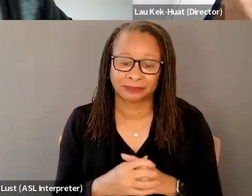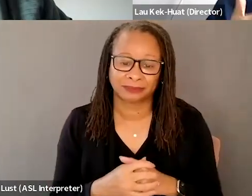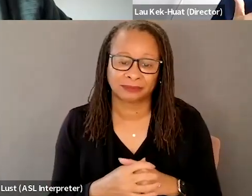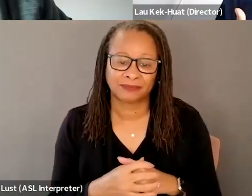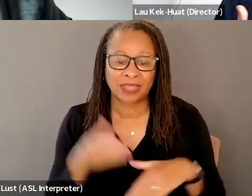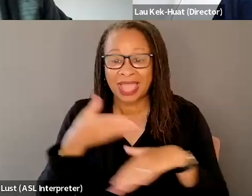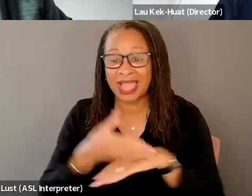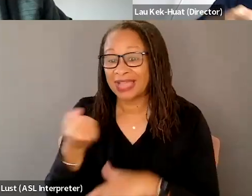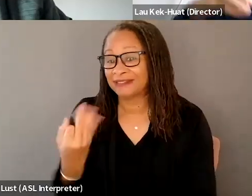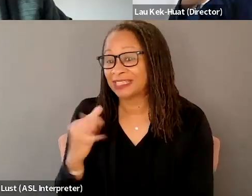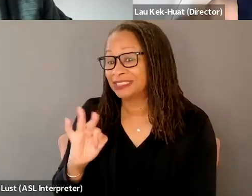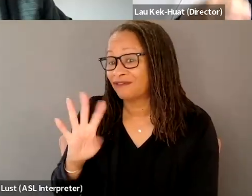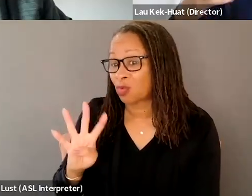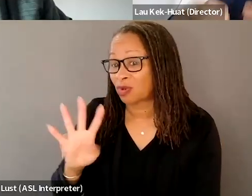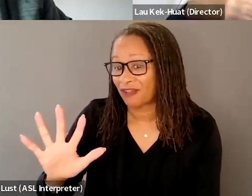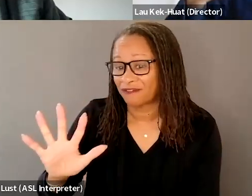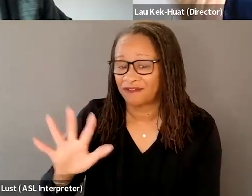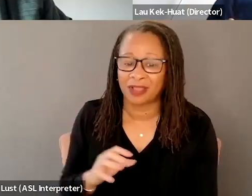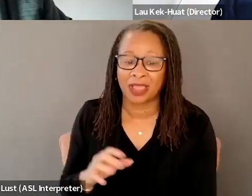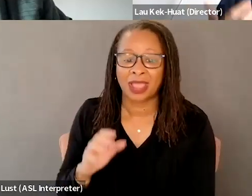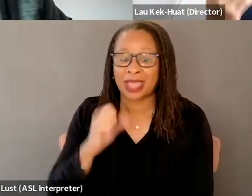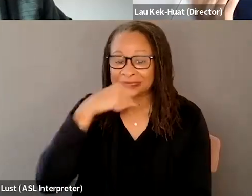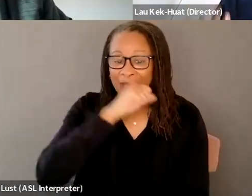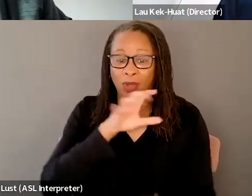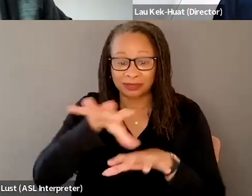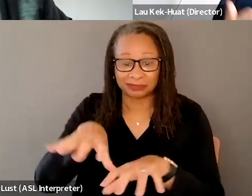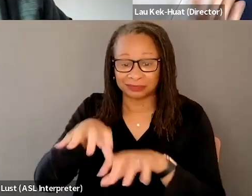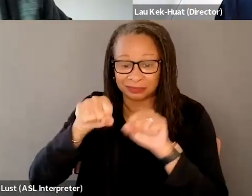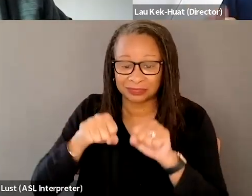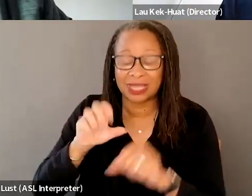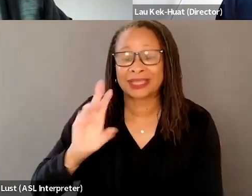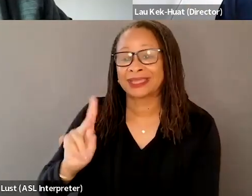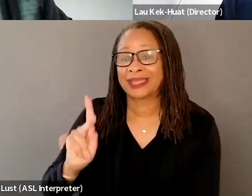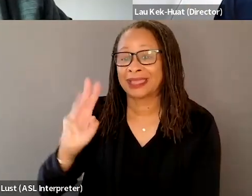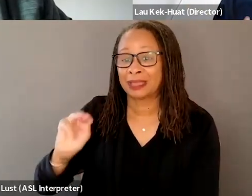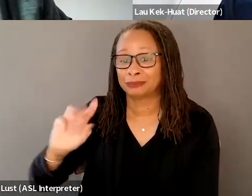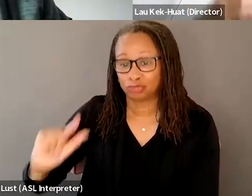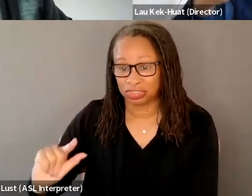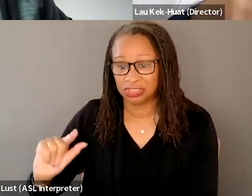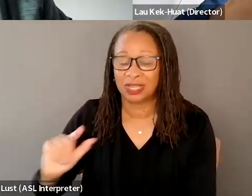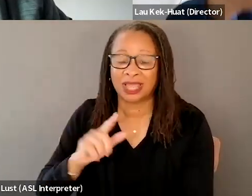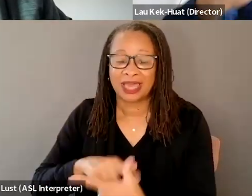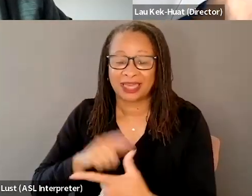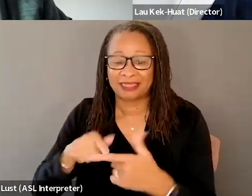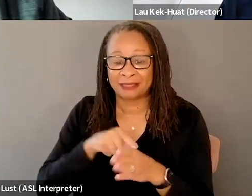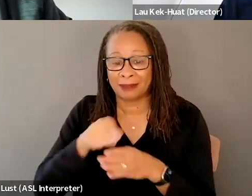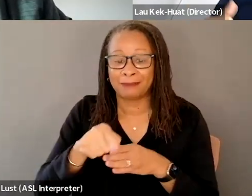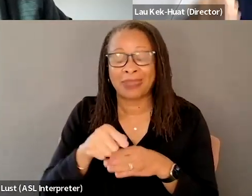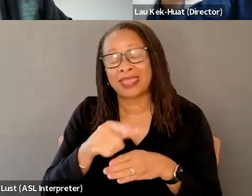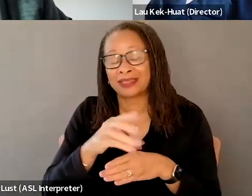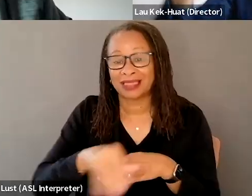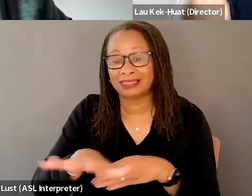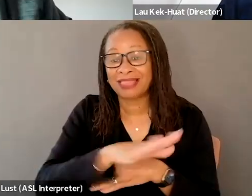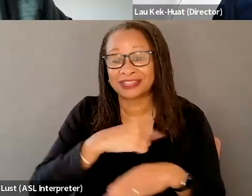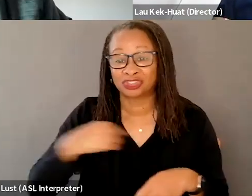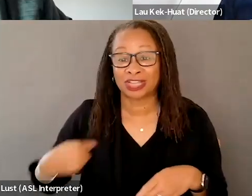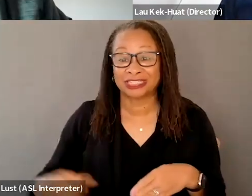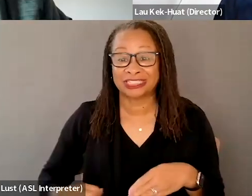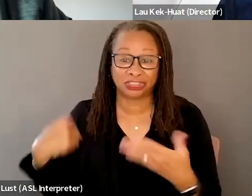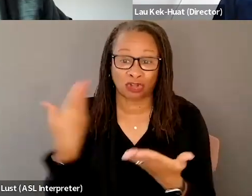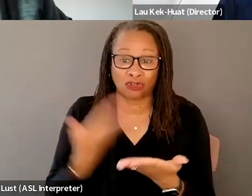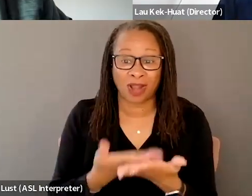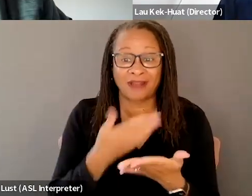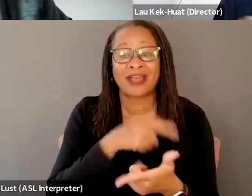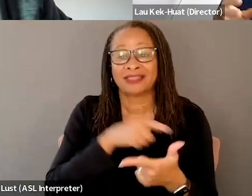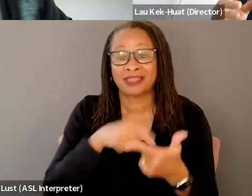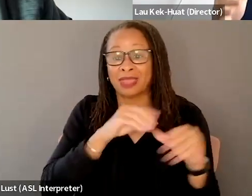after 1945, Taiwan was taken over by KMT, Kuomintang, and then the mainlander Chinese came, and then they moved to